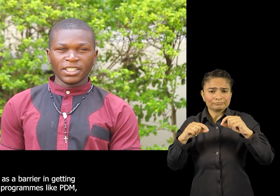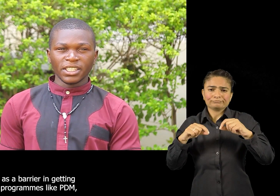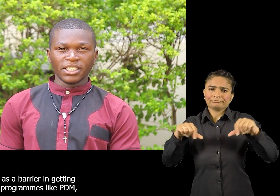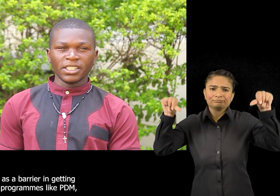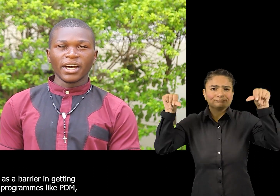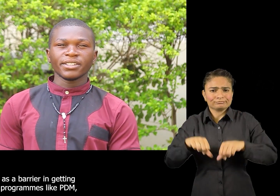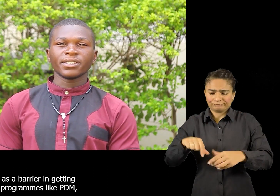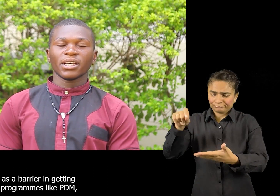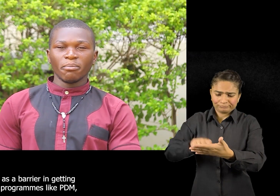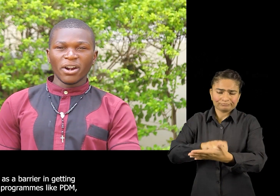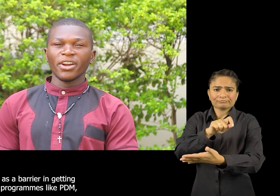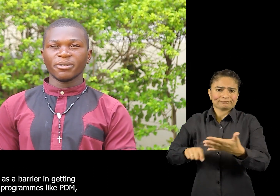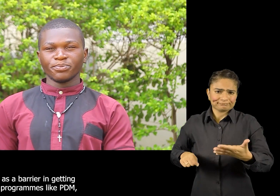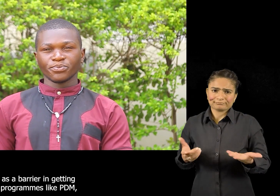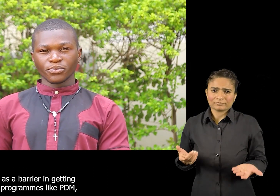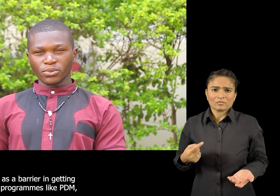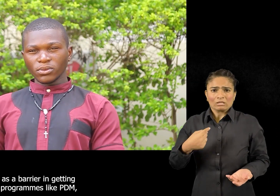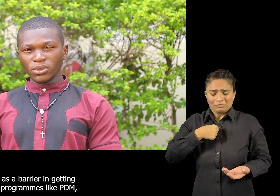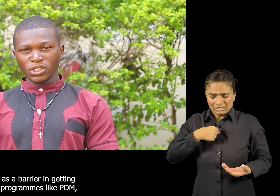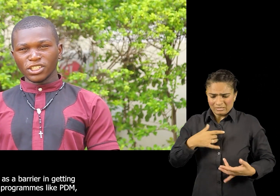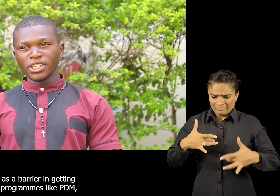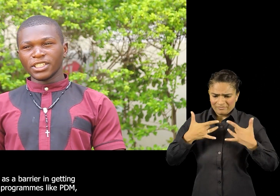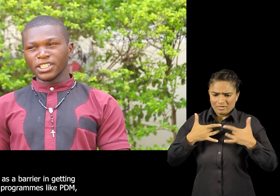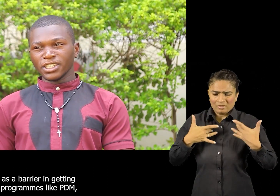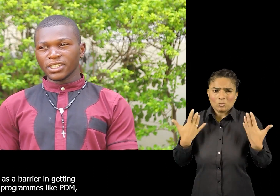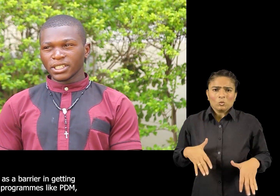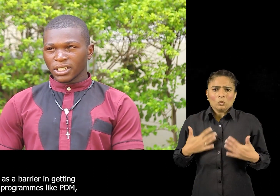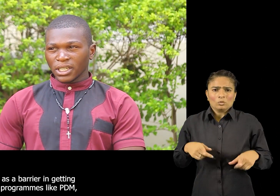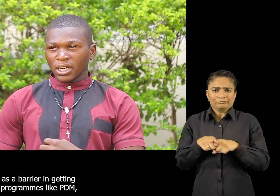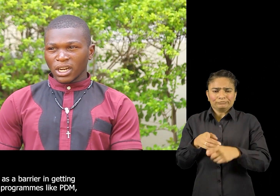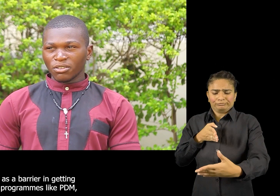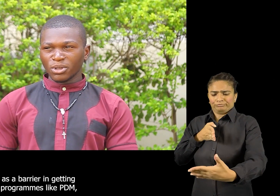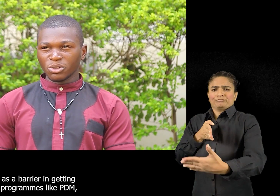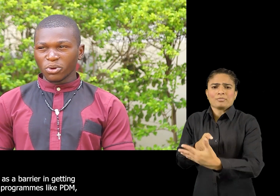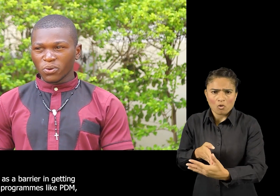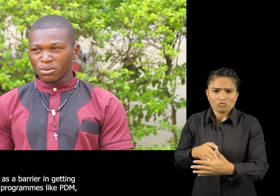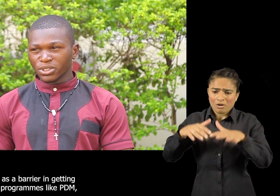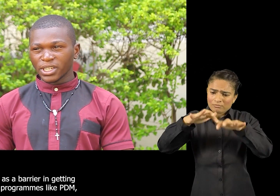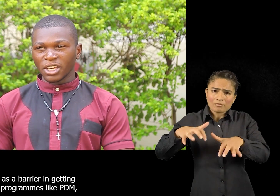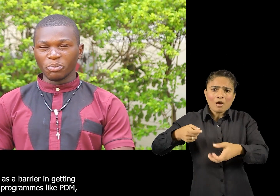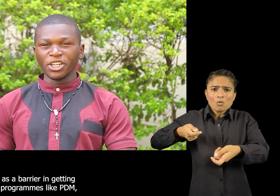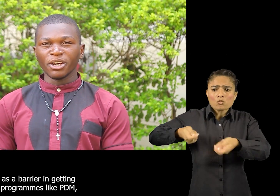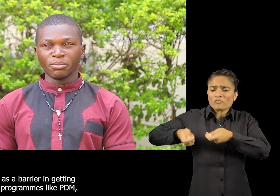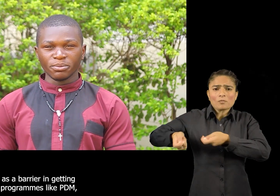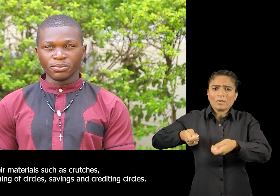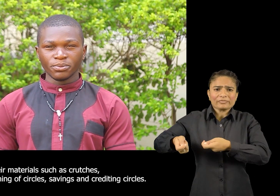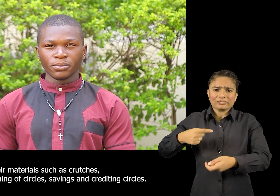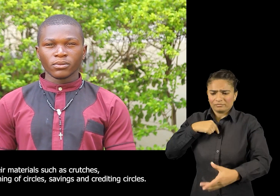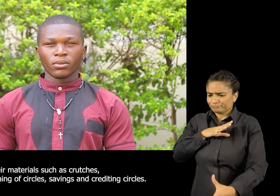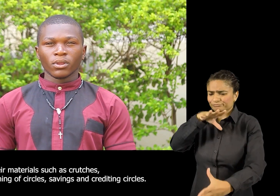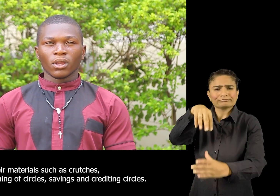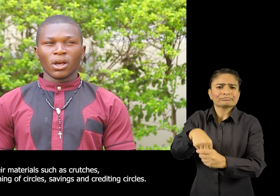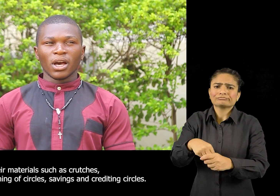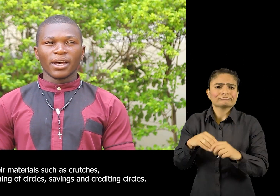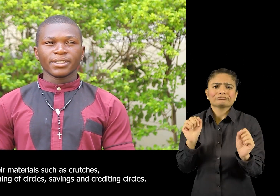This I take it as a barrier in getting government programs like media,